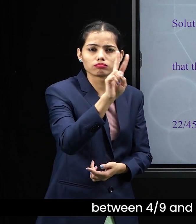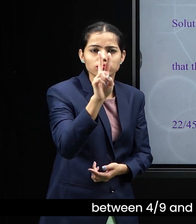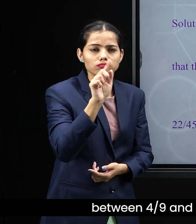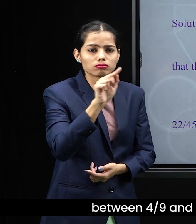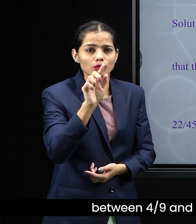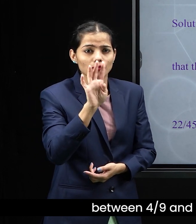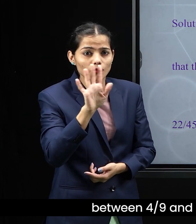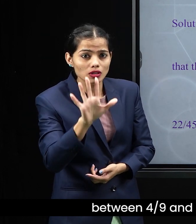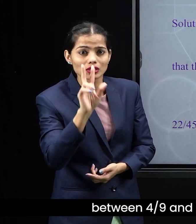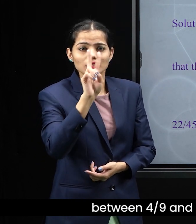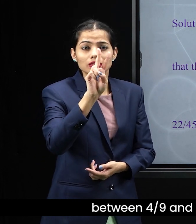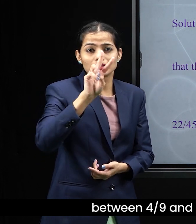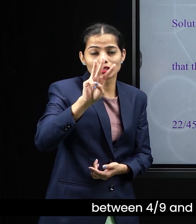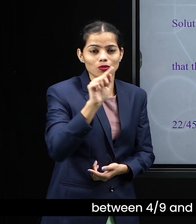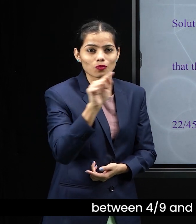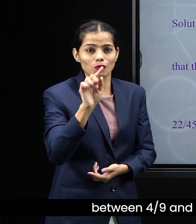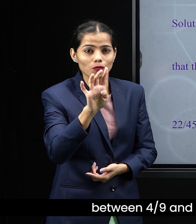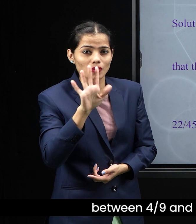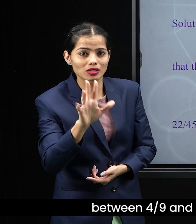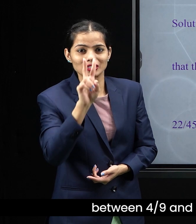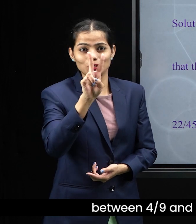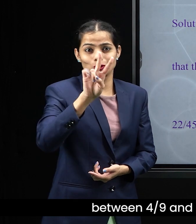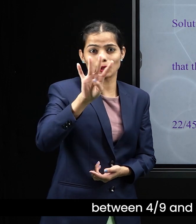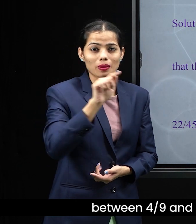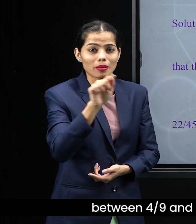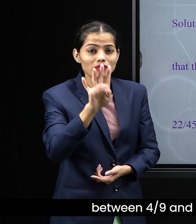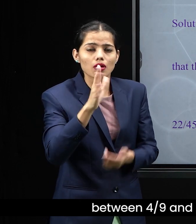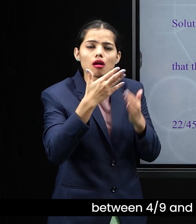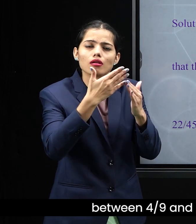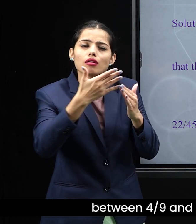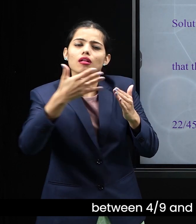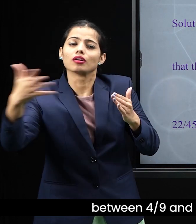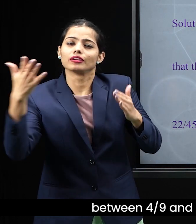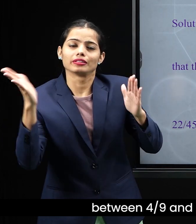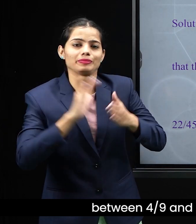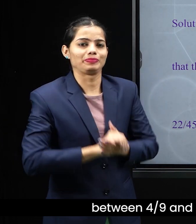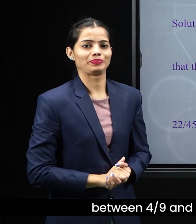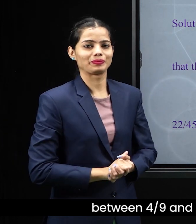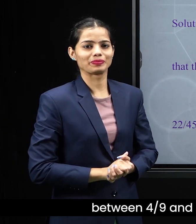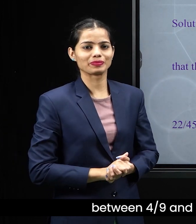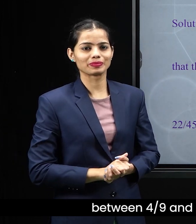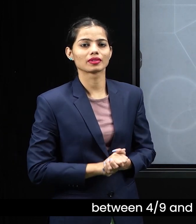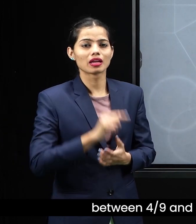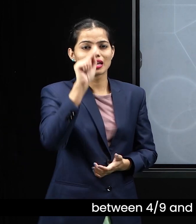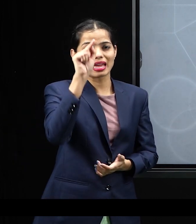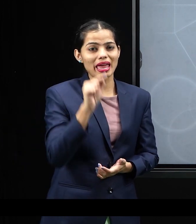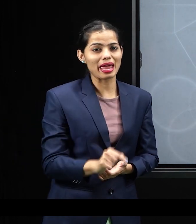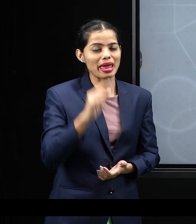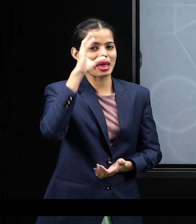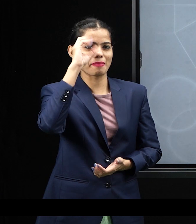22 by 45, 23 by 45, 24 by 45 and so on. Points to